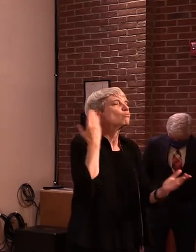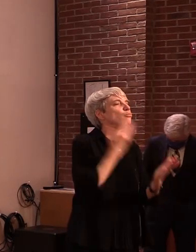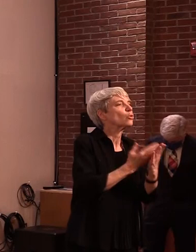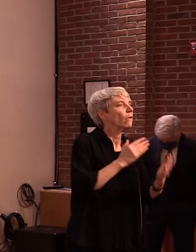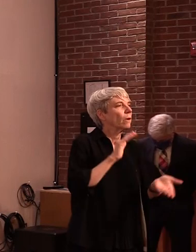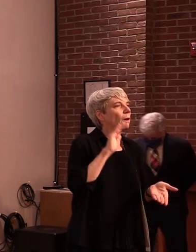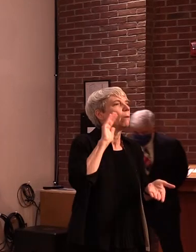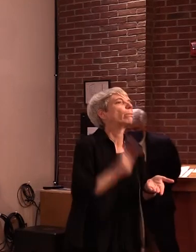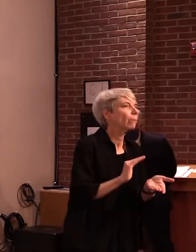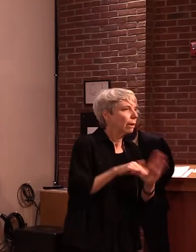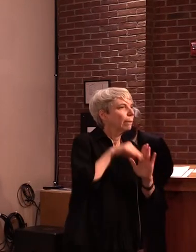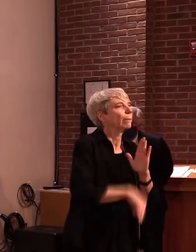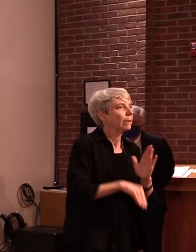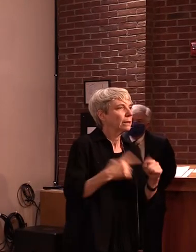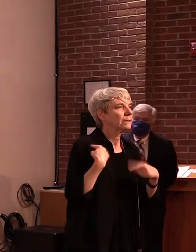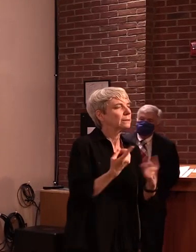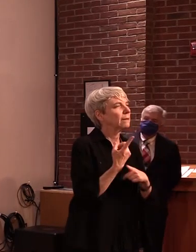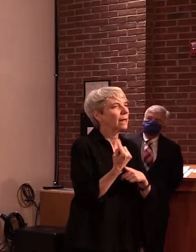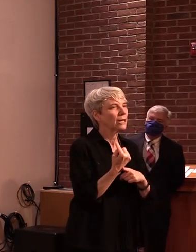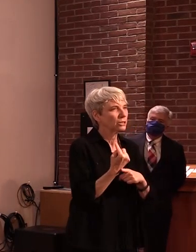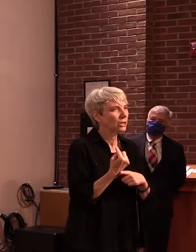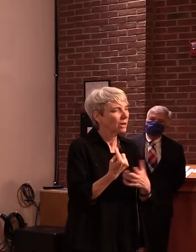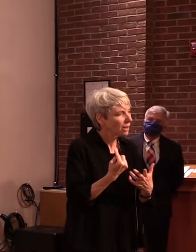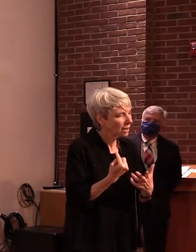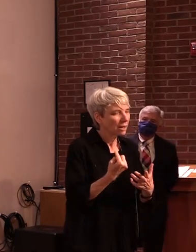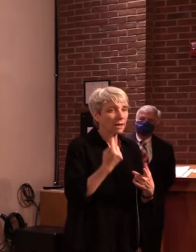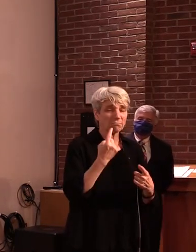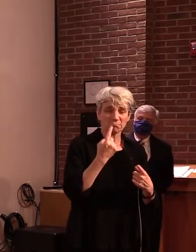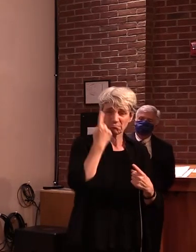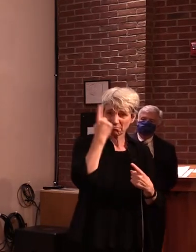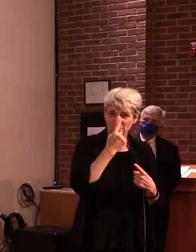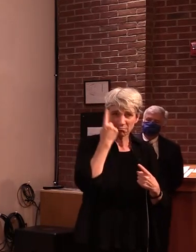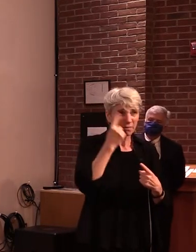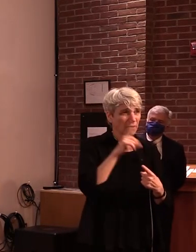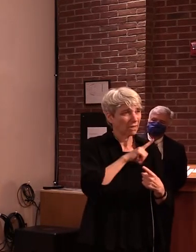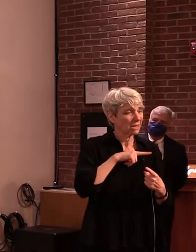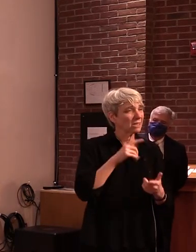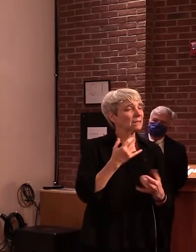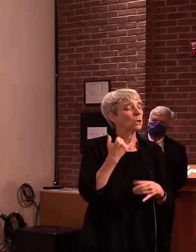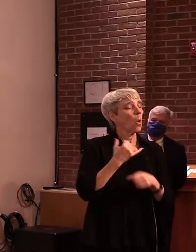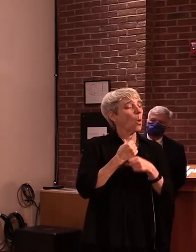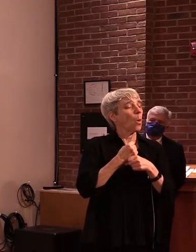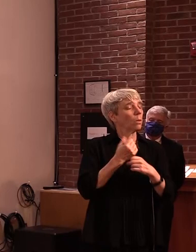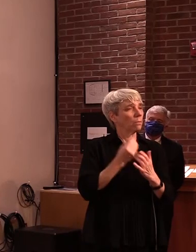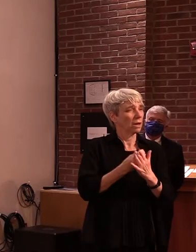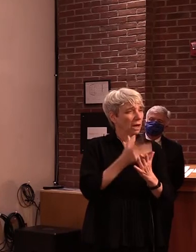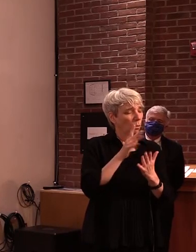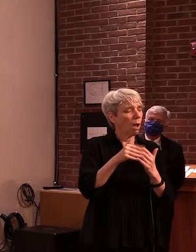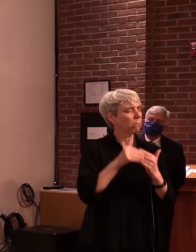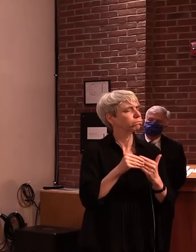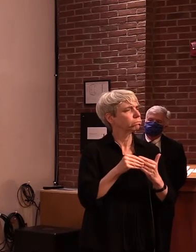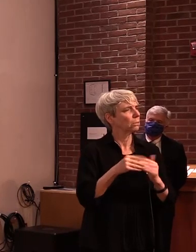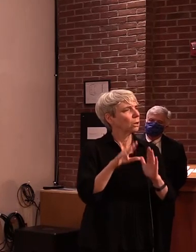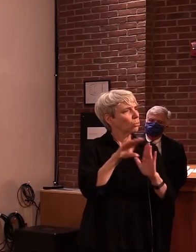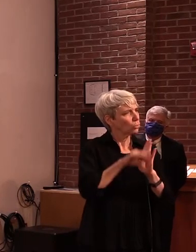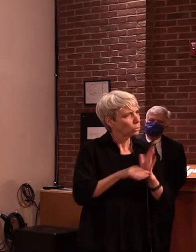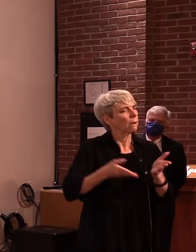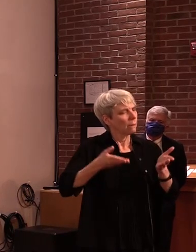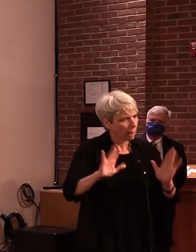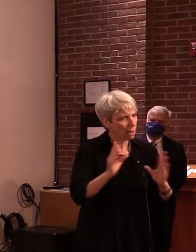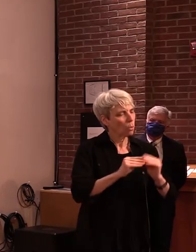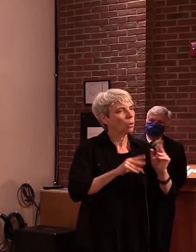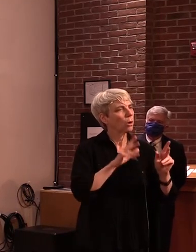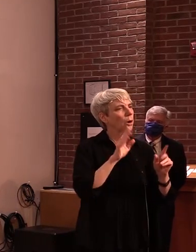in contact with the legislature about revising the criteria for receiving grants? Yeah, I don't know if Commissioner Goldstein is